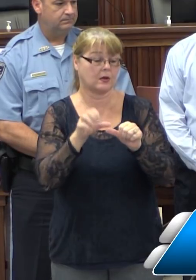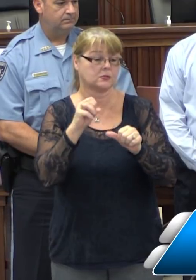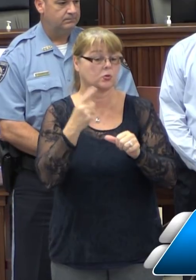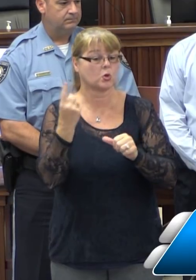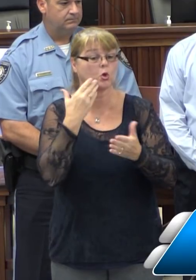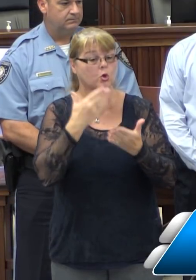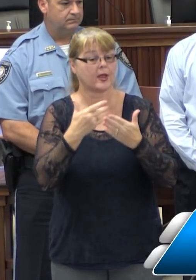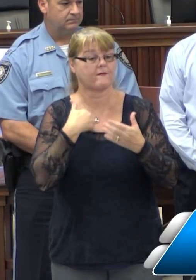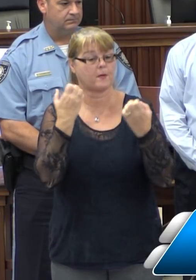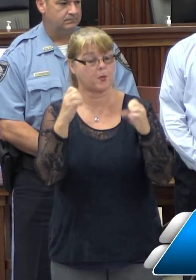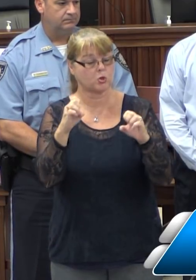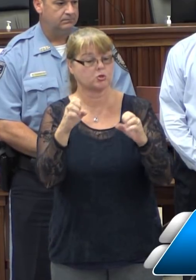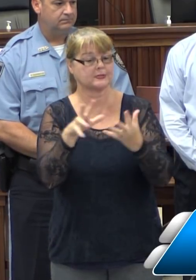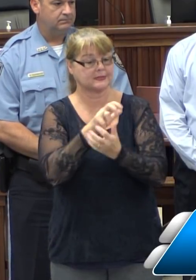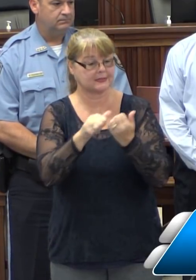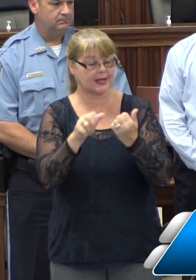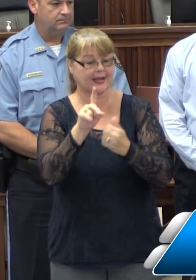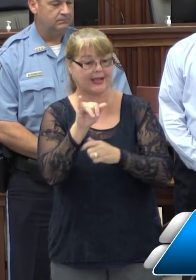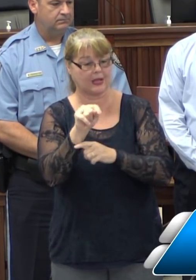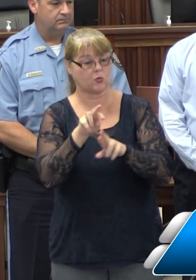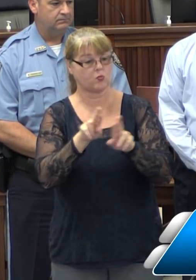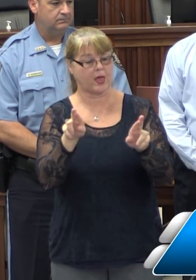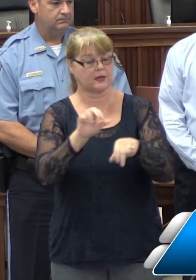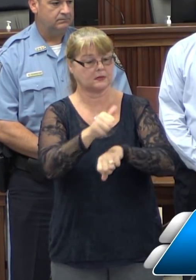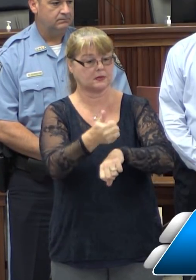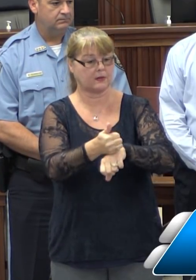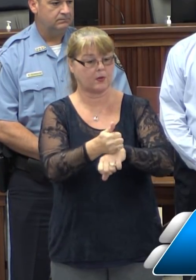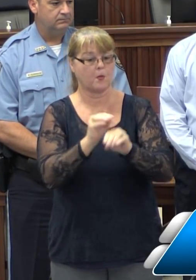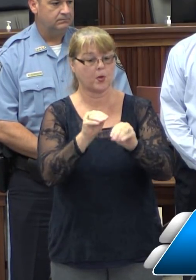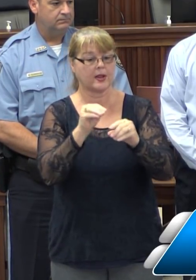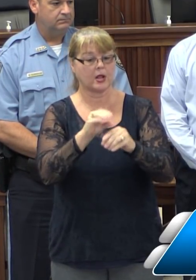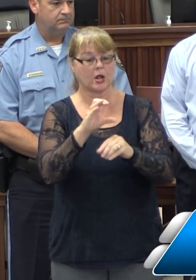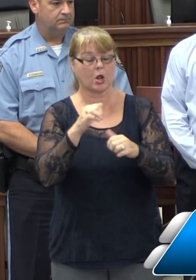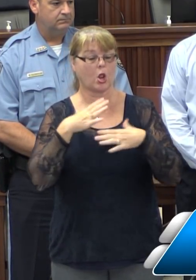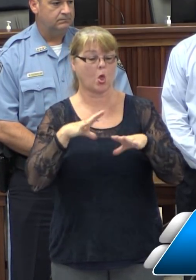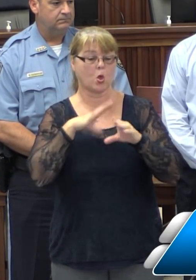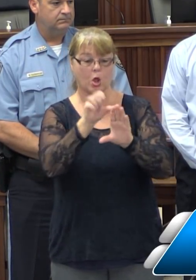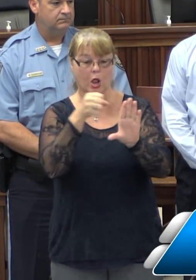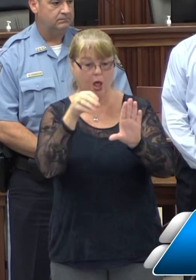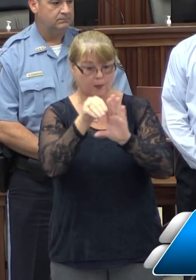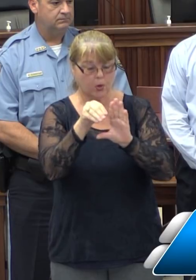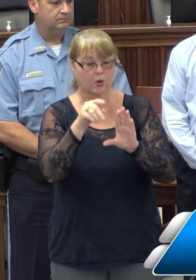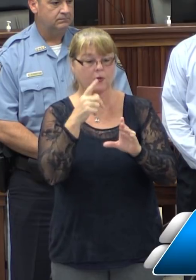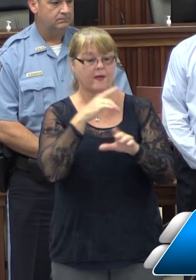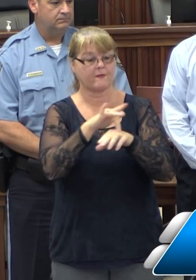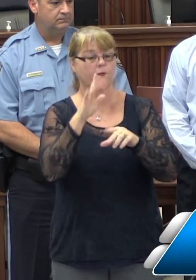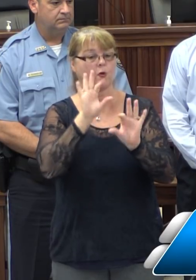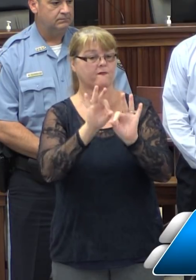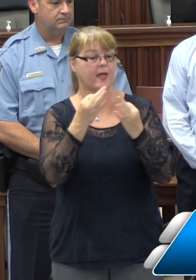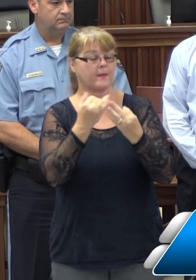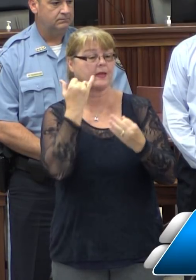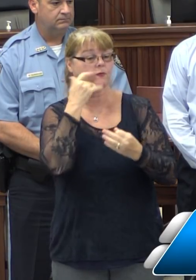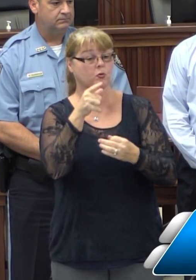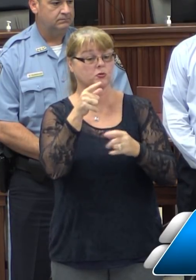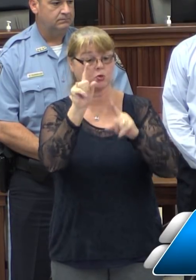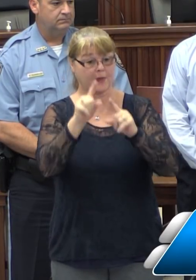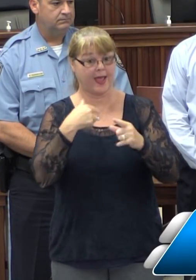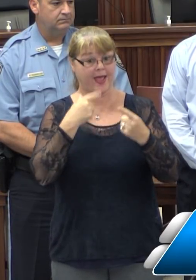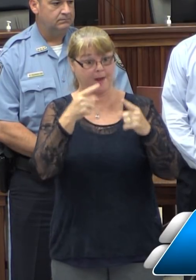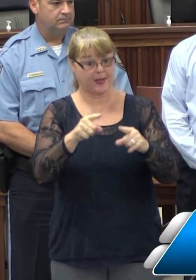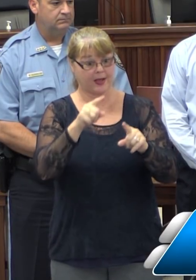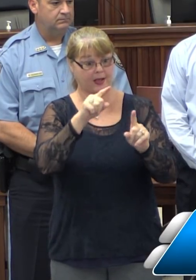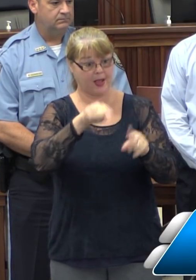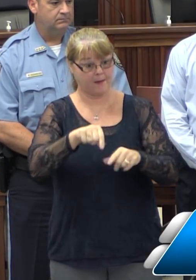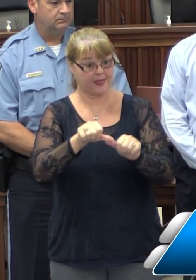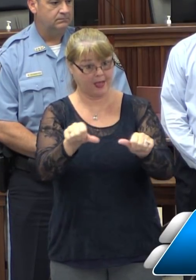that emergency disaster kit. Put it together, put it into a closet. You've got it available for you and your family. If the storm does happen to come